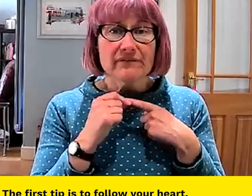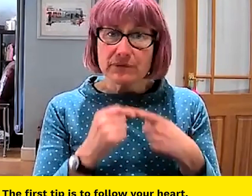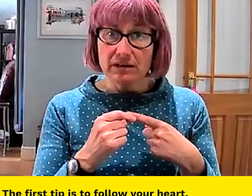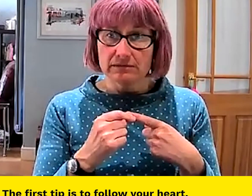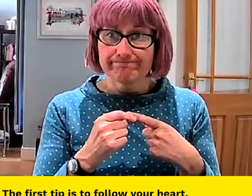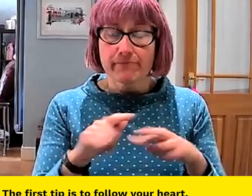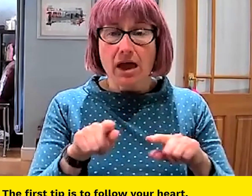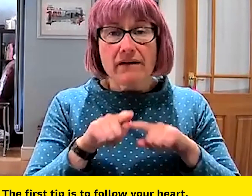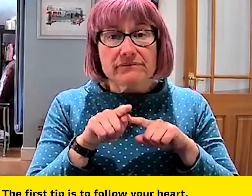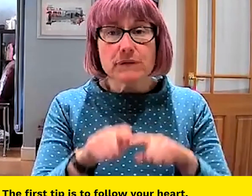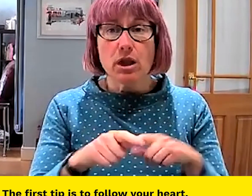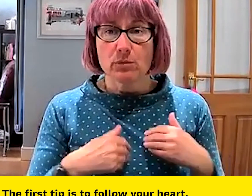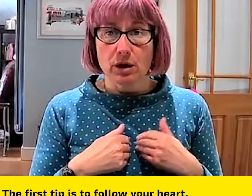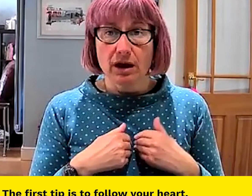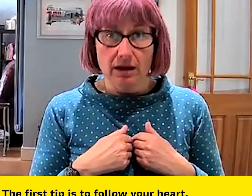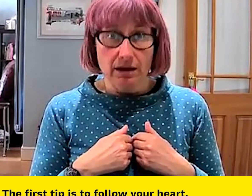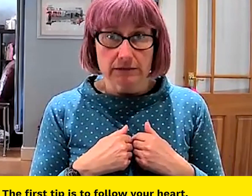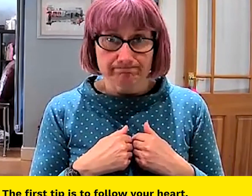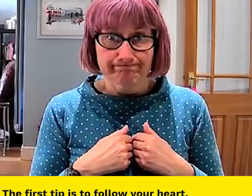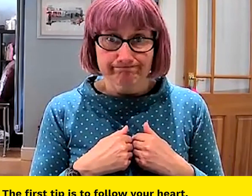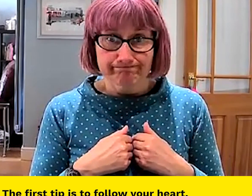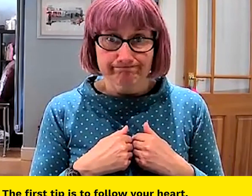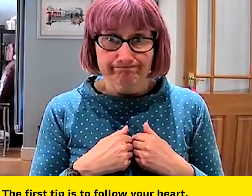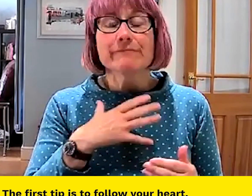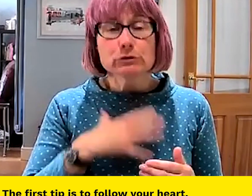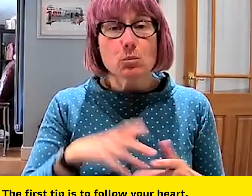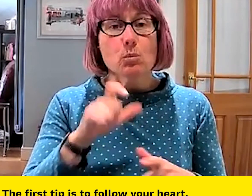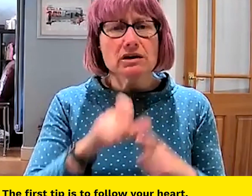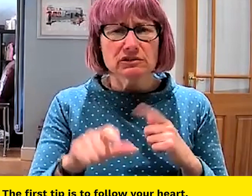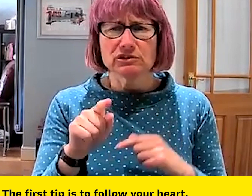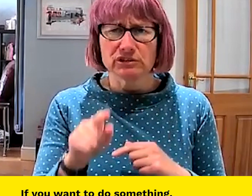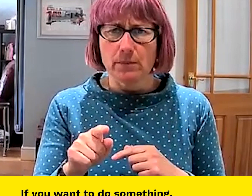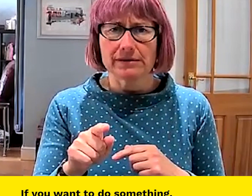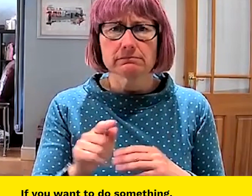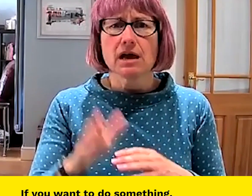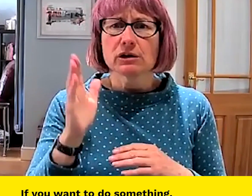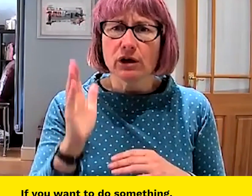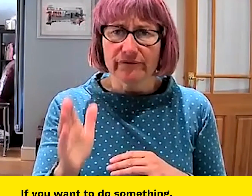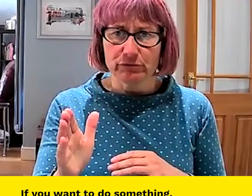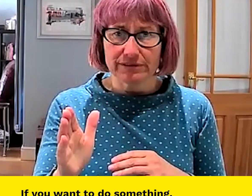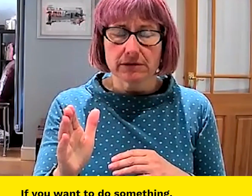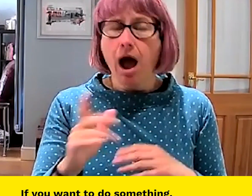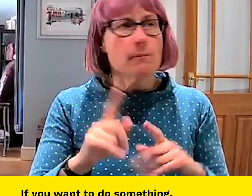The first tip is to follow your heart. If you want to do something, go for